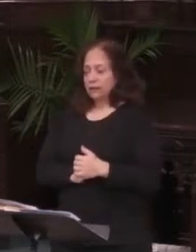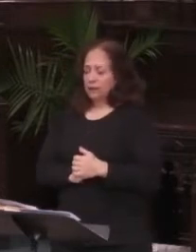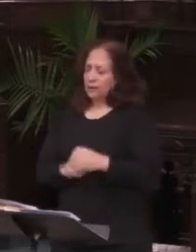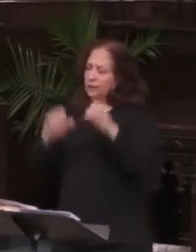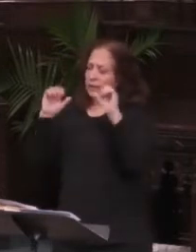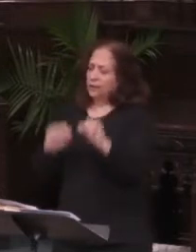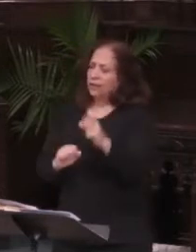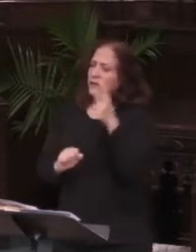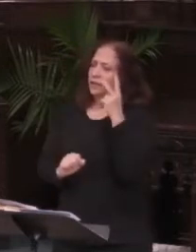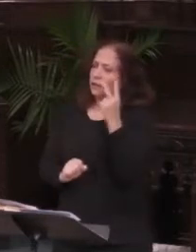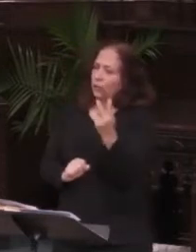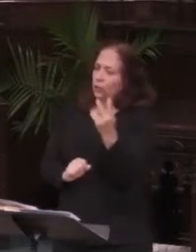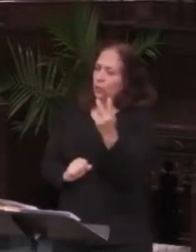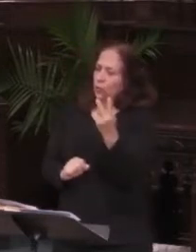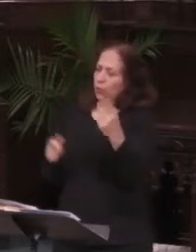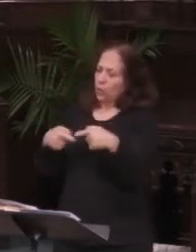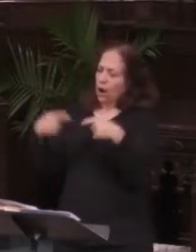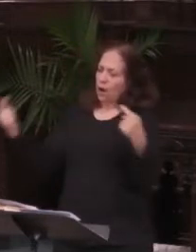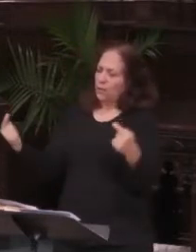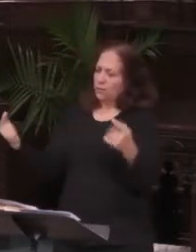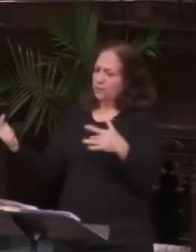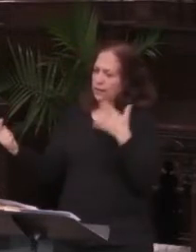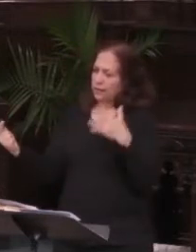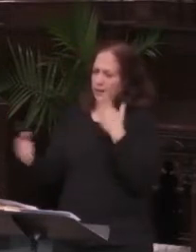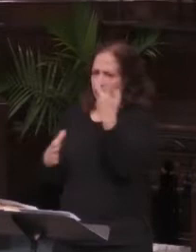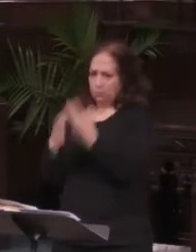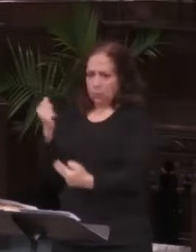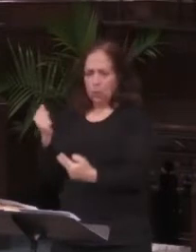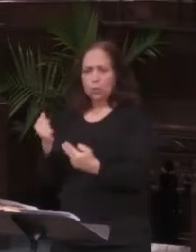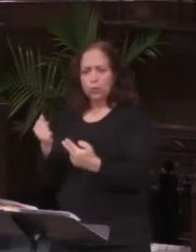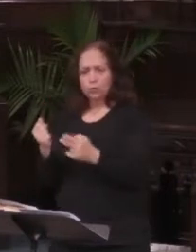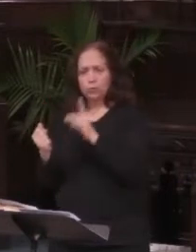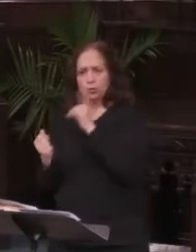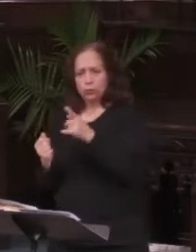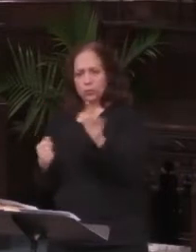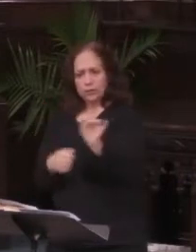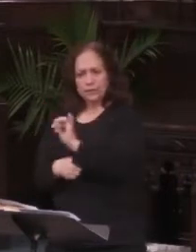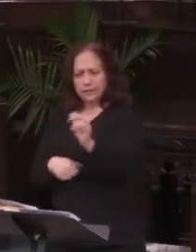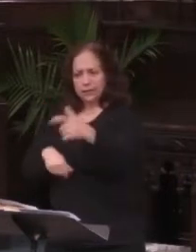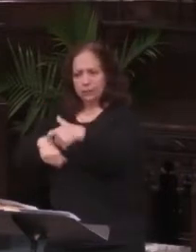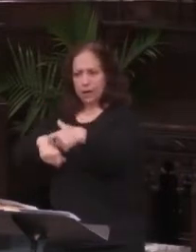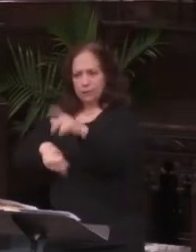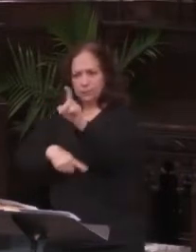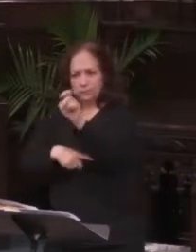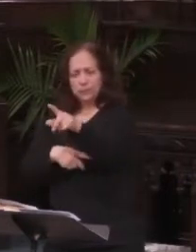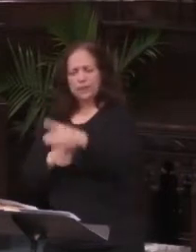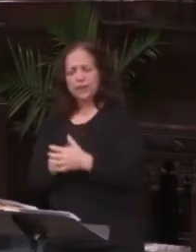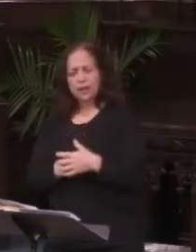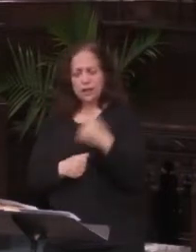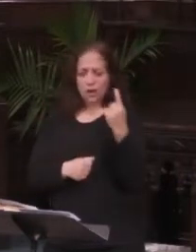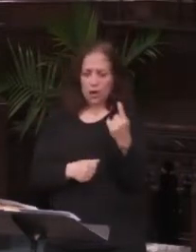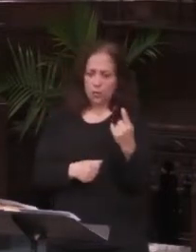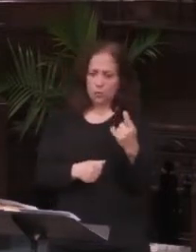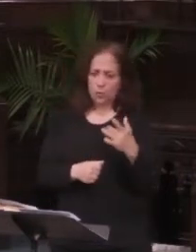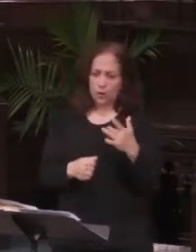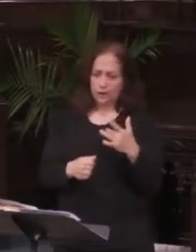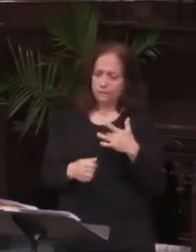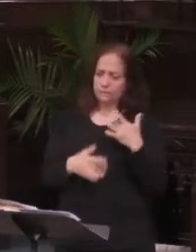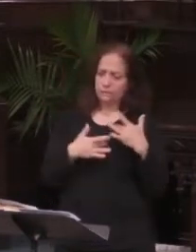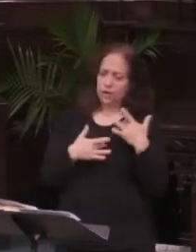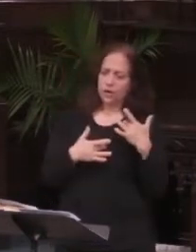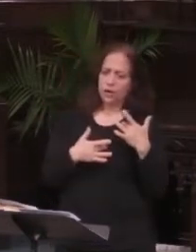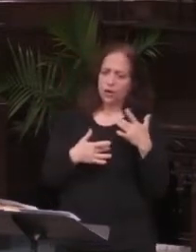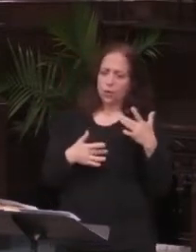Can two apparently contrary things both be true at the same time? Can one feel worried